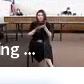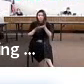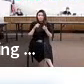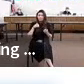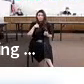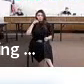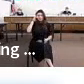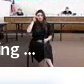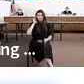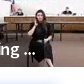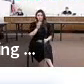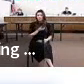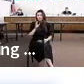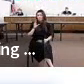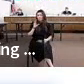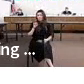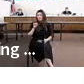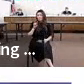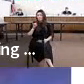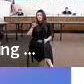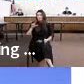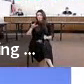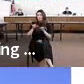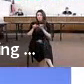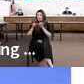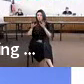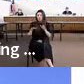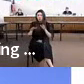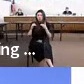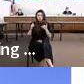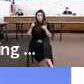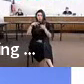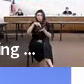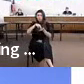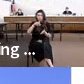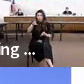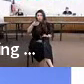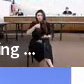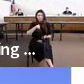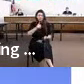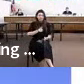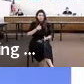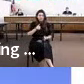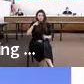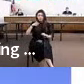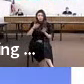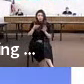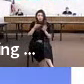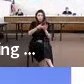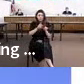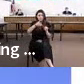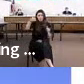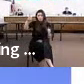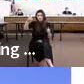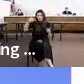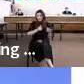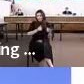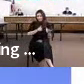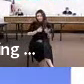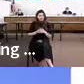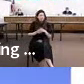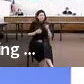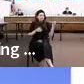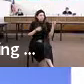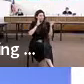well, and I think they're setting up at the podium. I apologize as I had to attend remotely. Yeah, here you can see a photo of